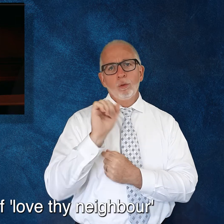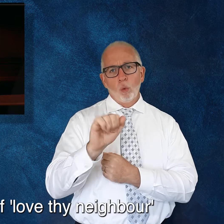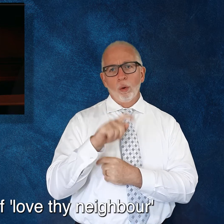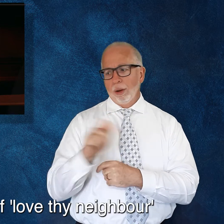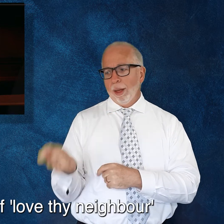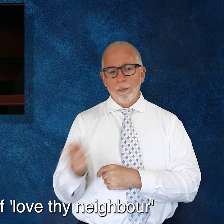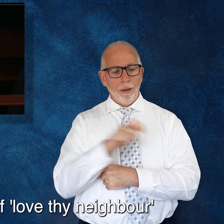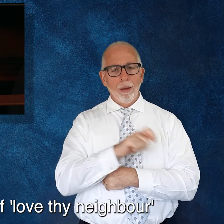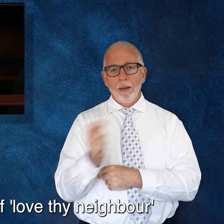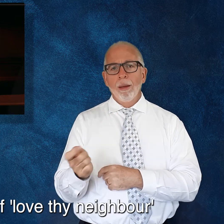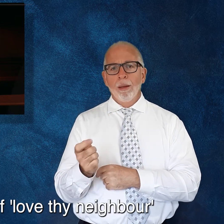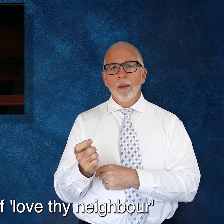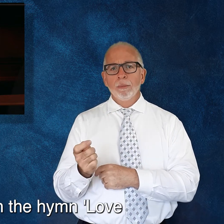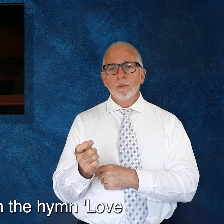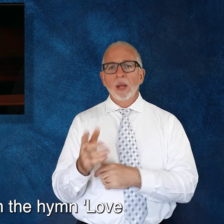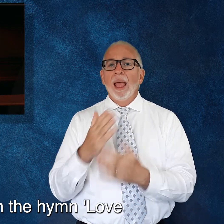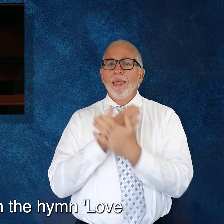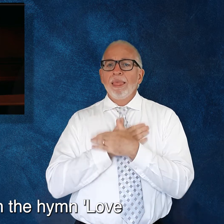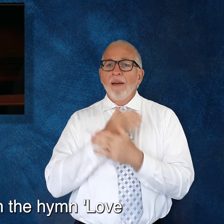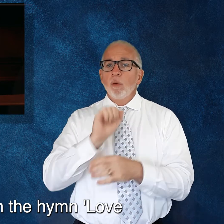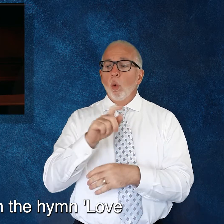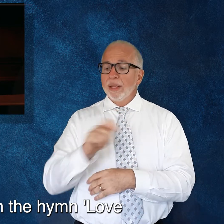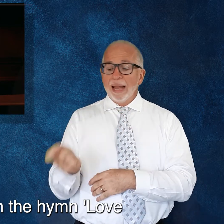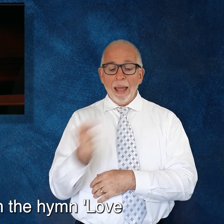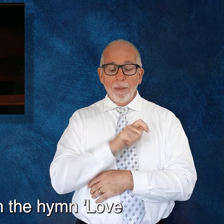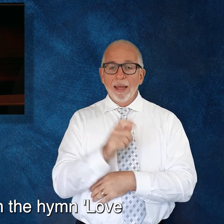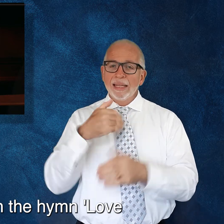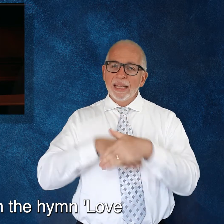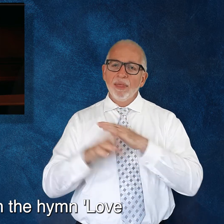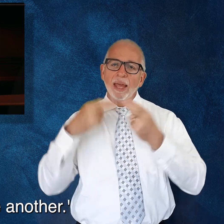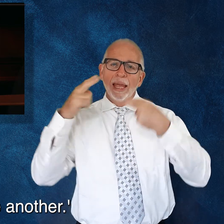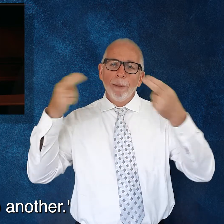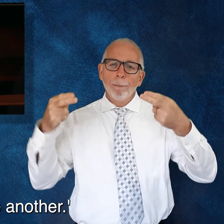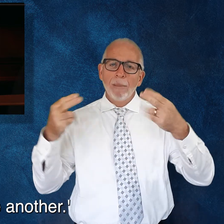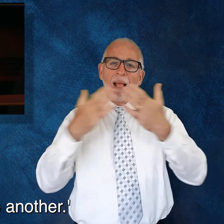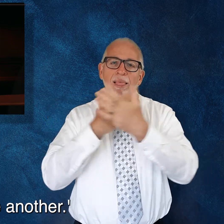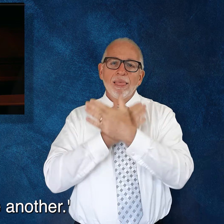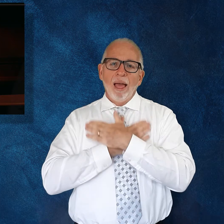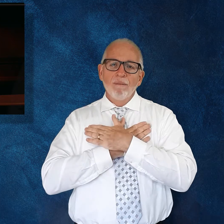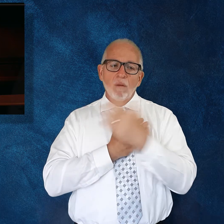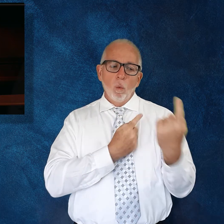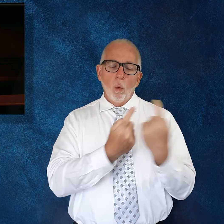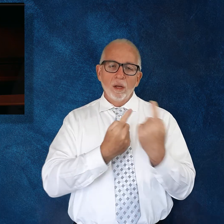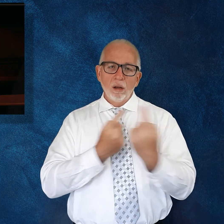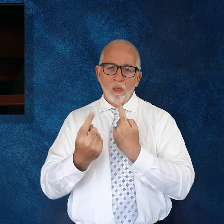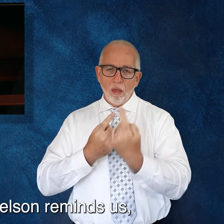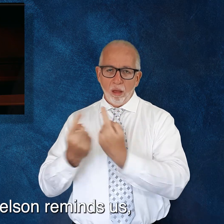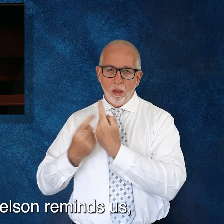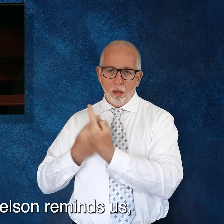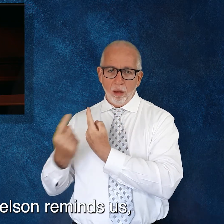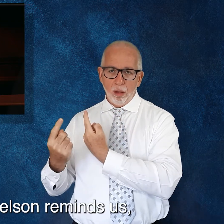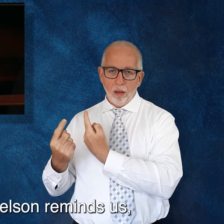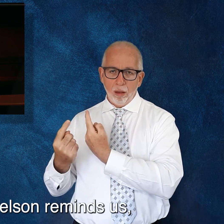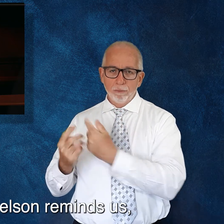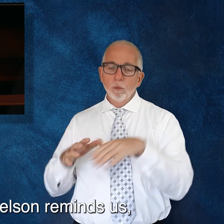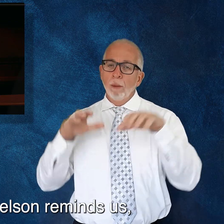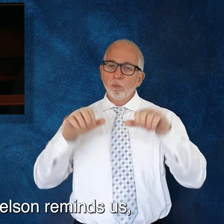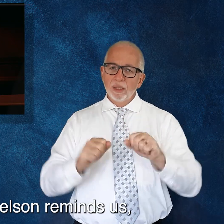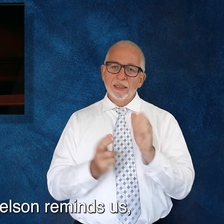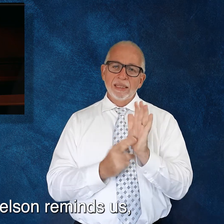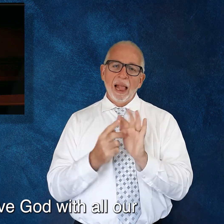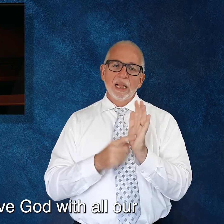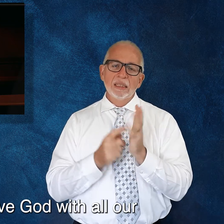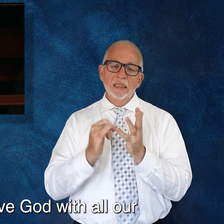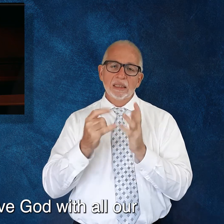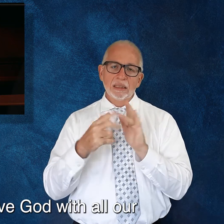The essence of love thy neighbor is voiced in the hymn, Love One Another. President Nelson reminds